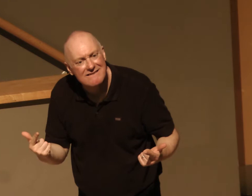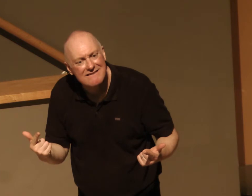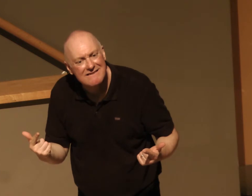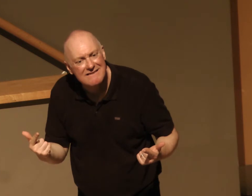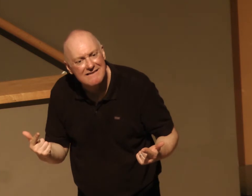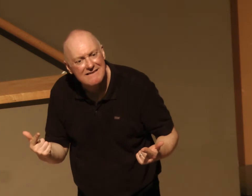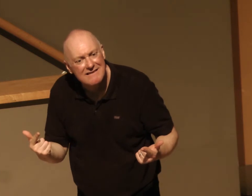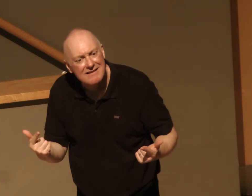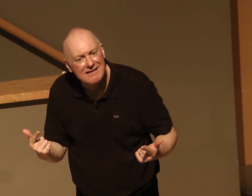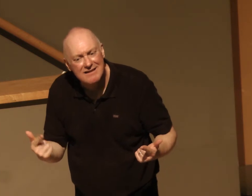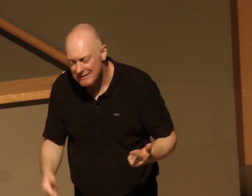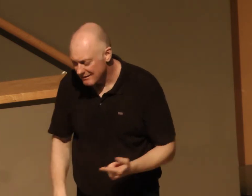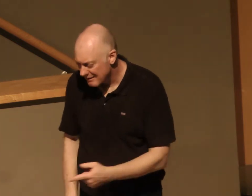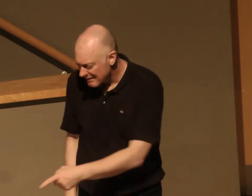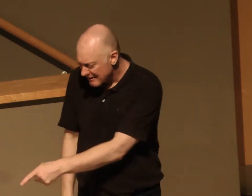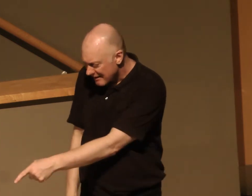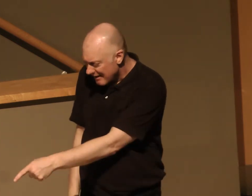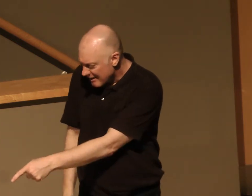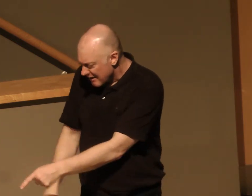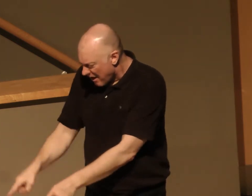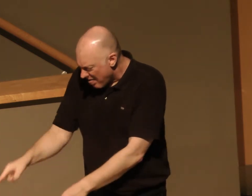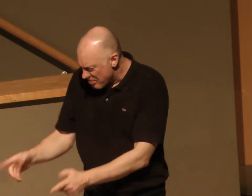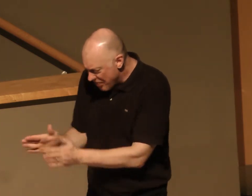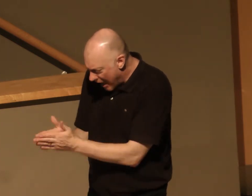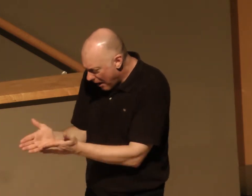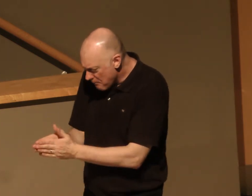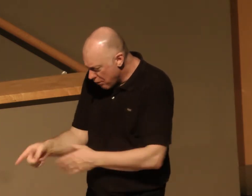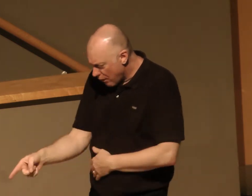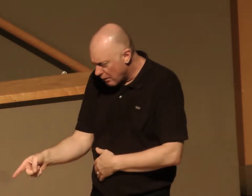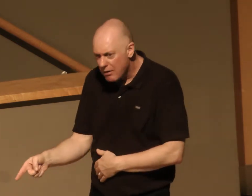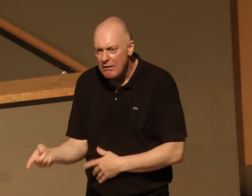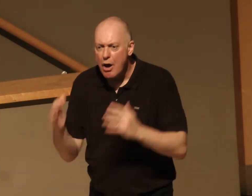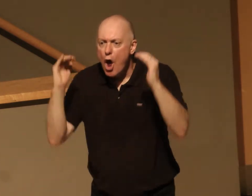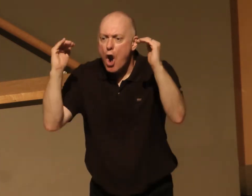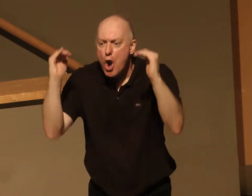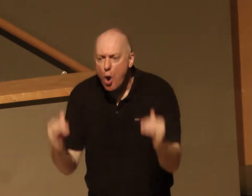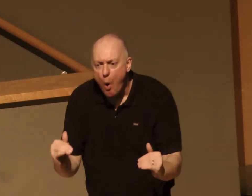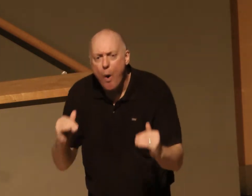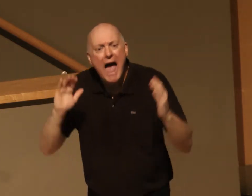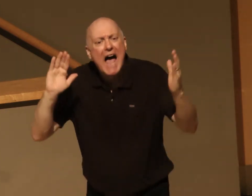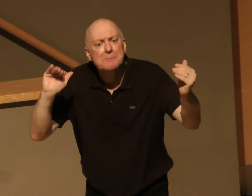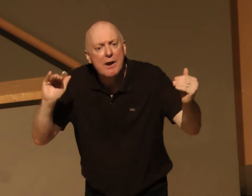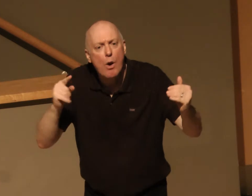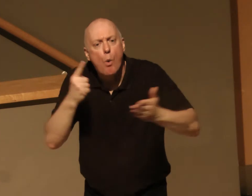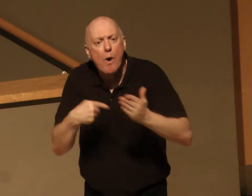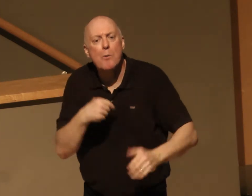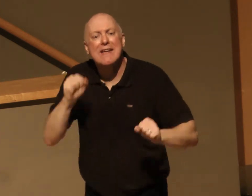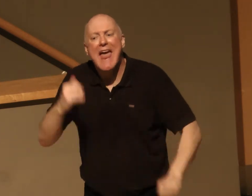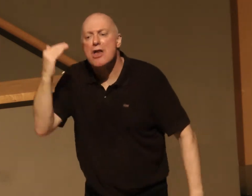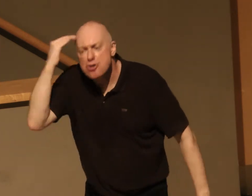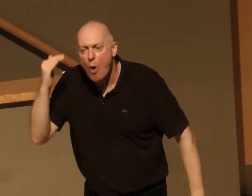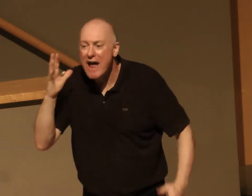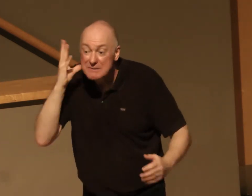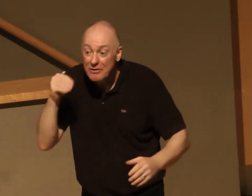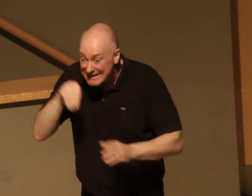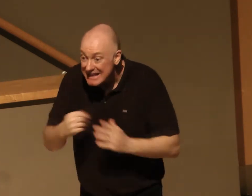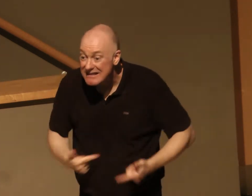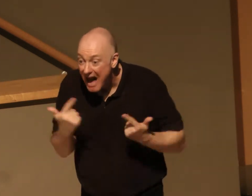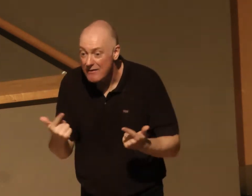It sets us up with a spectacularly low bar of what we can know and experience in this life. Sure, don't let